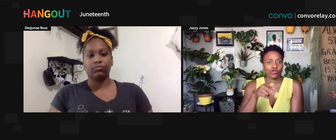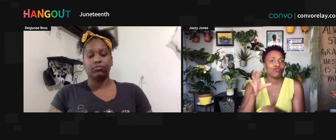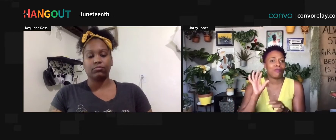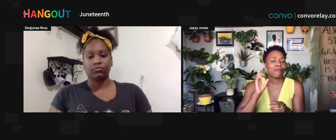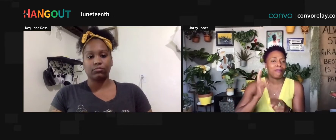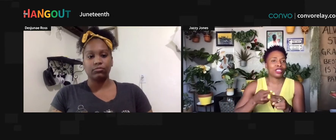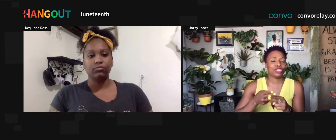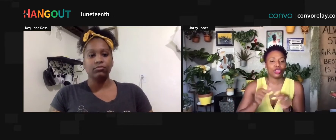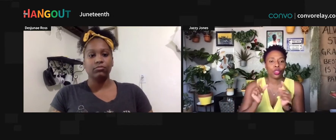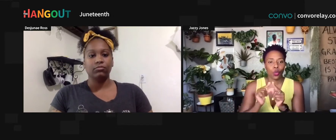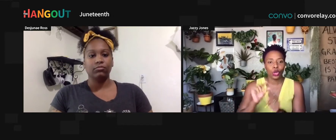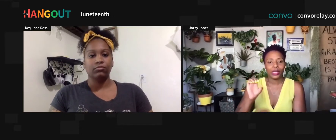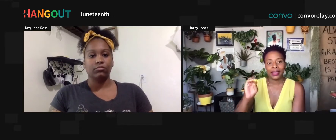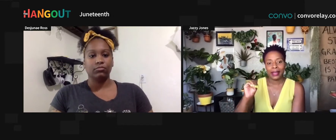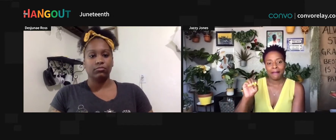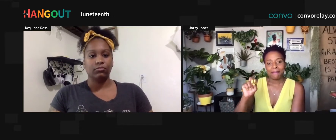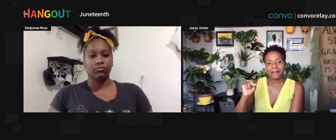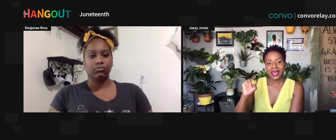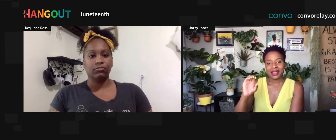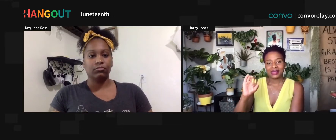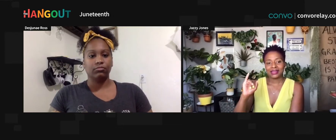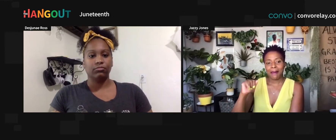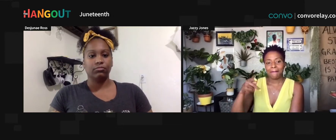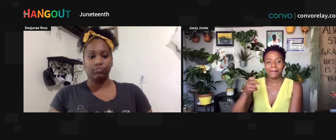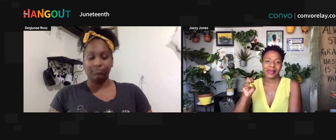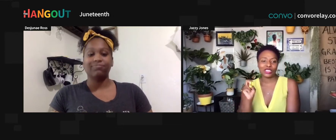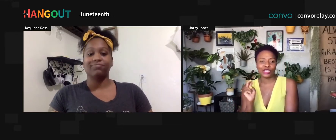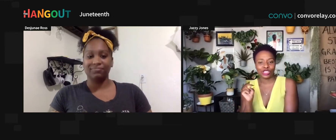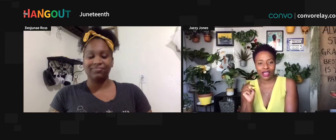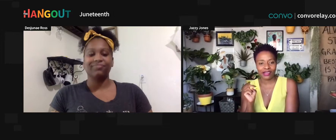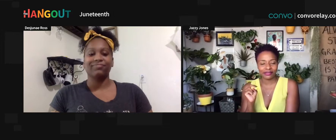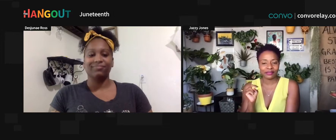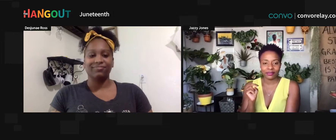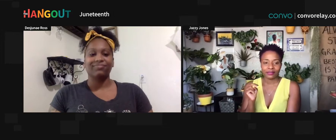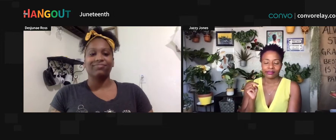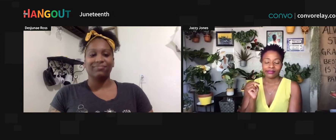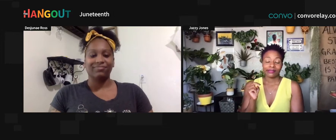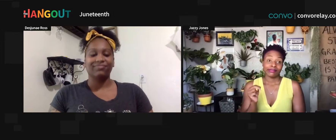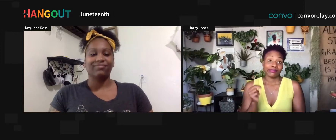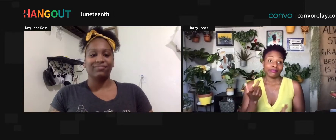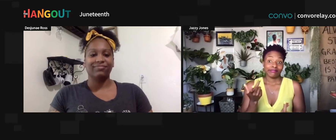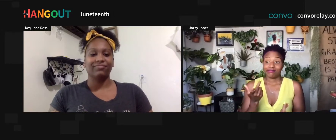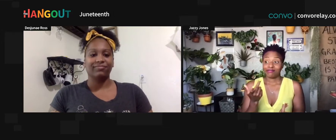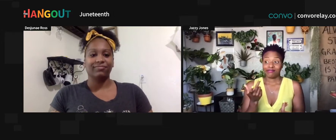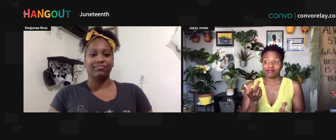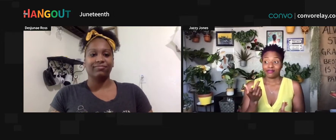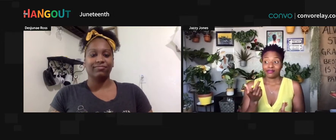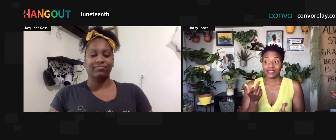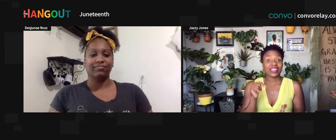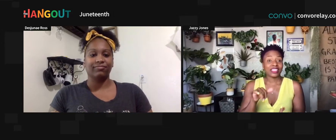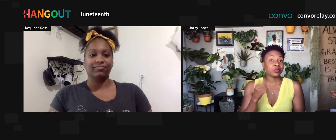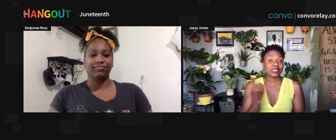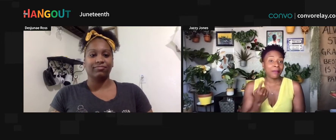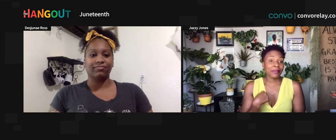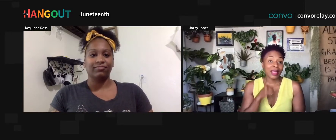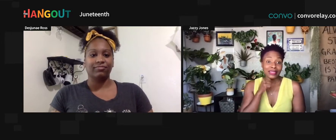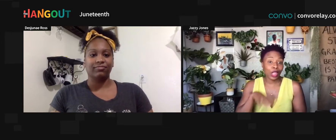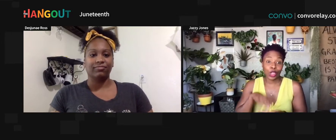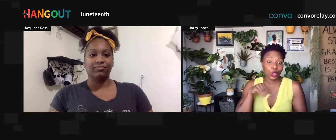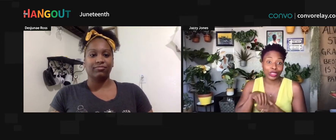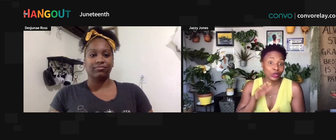Everyone is talking a lot about the history of Juneteenth, and you just mentioned emancipation.